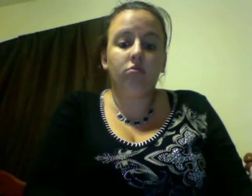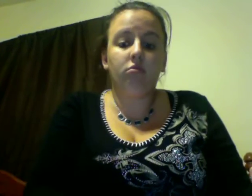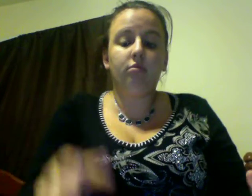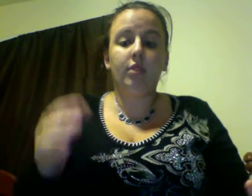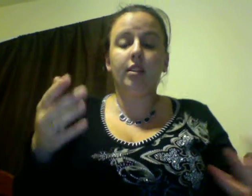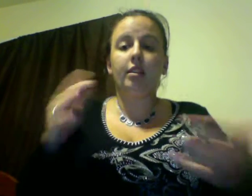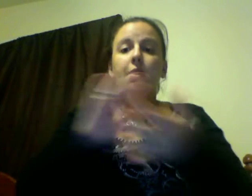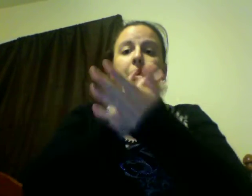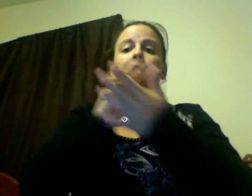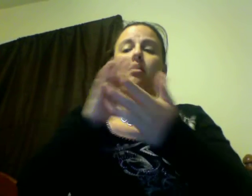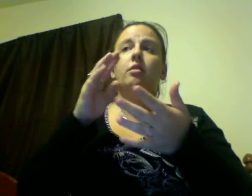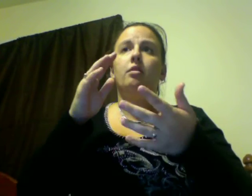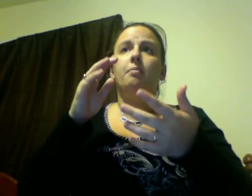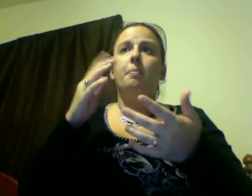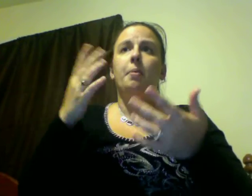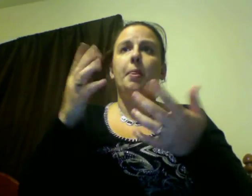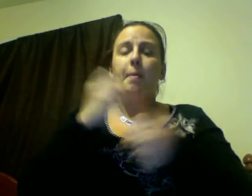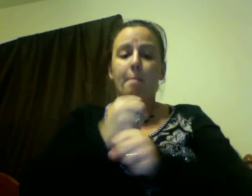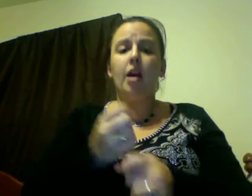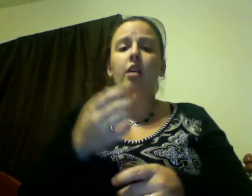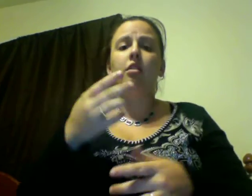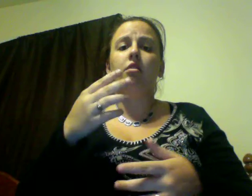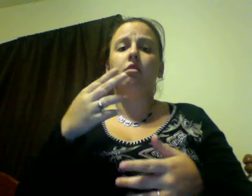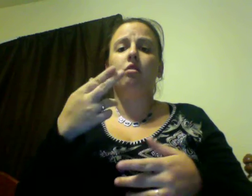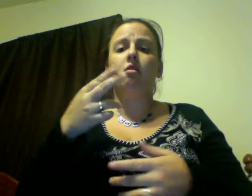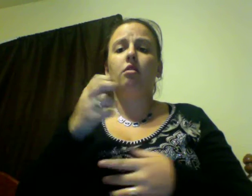we I